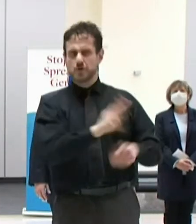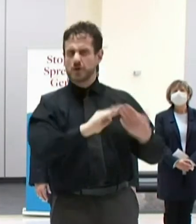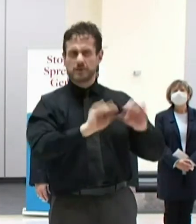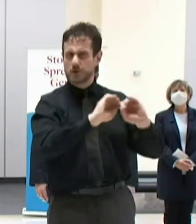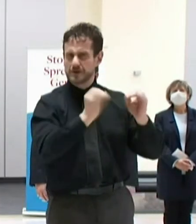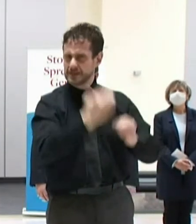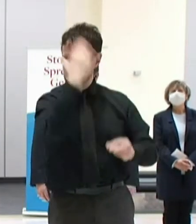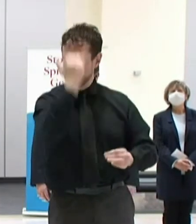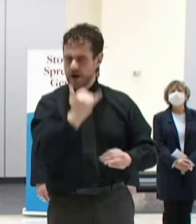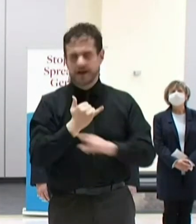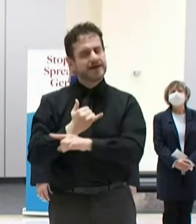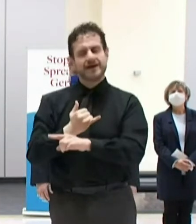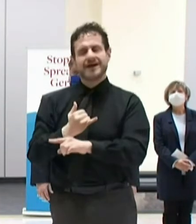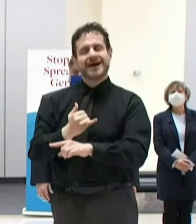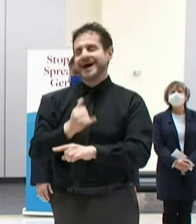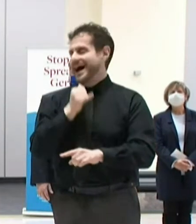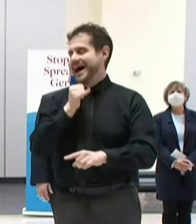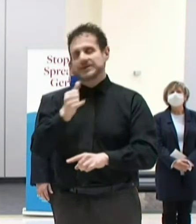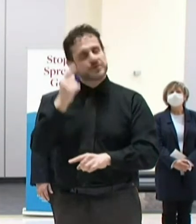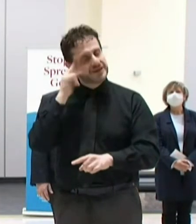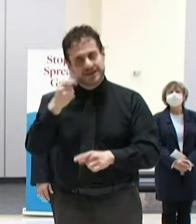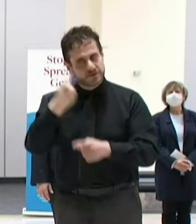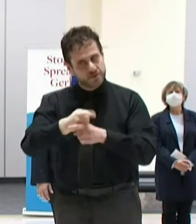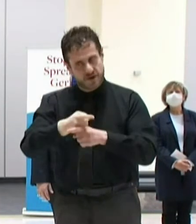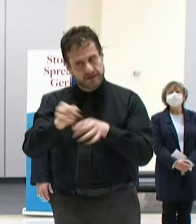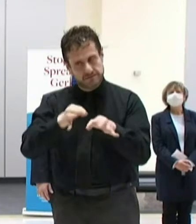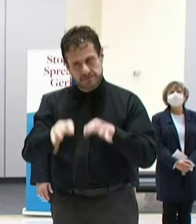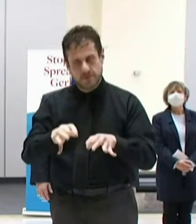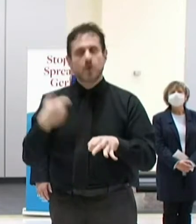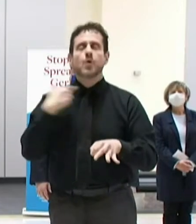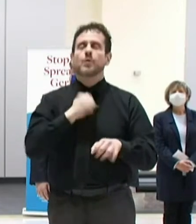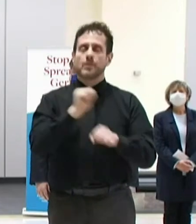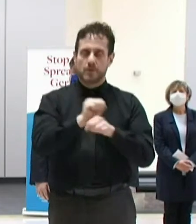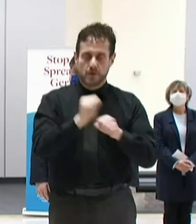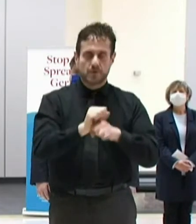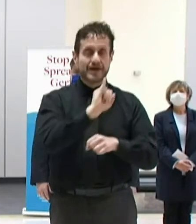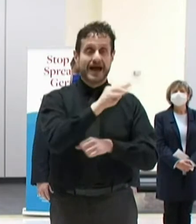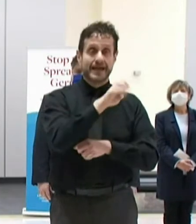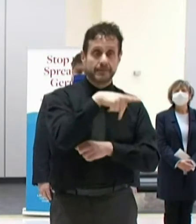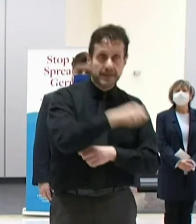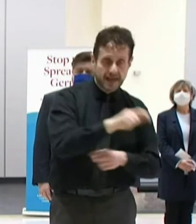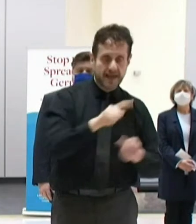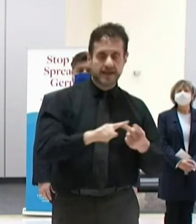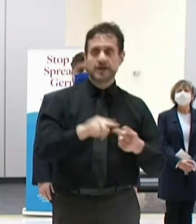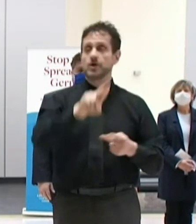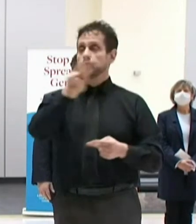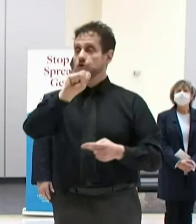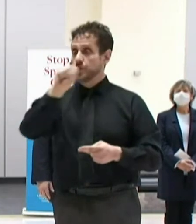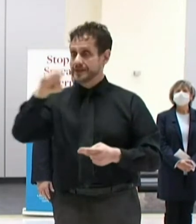to work in harmony with IEPA, also with US EPA, who has dug down, looked